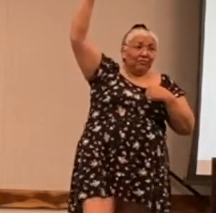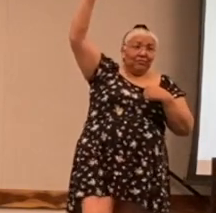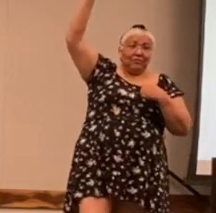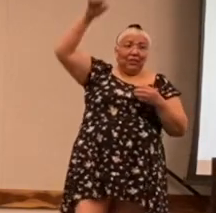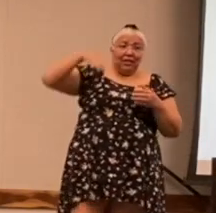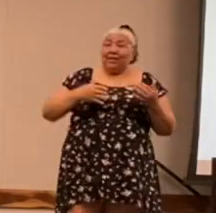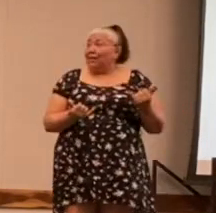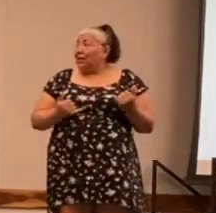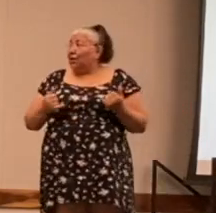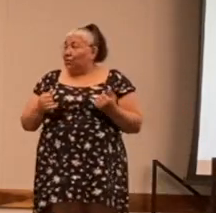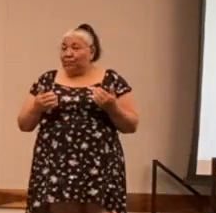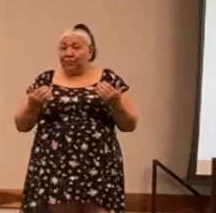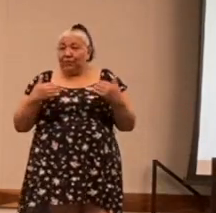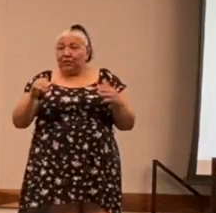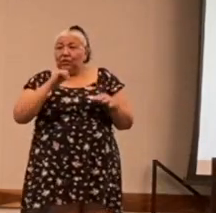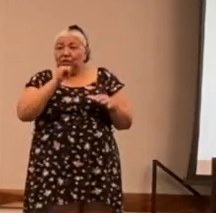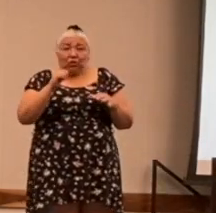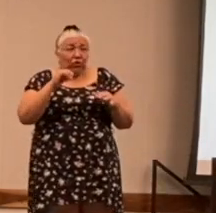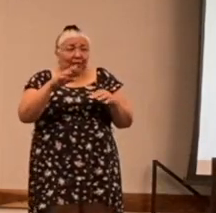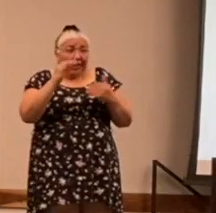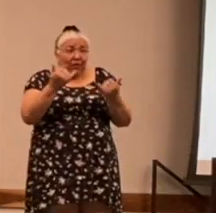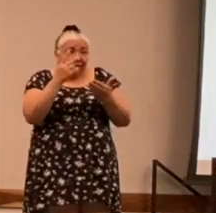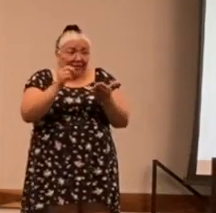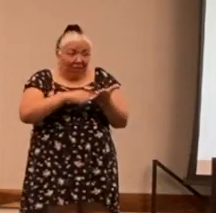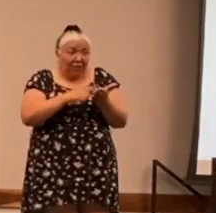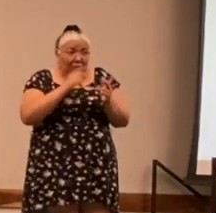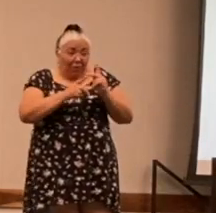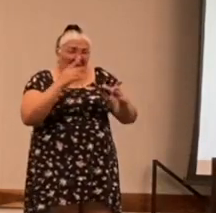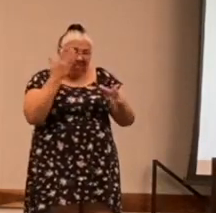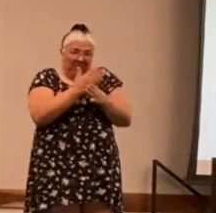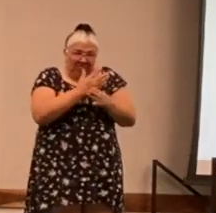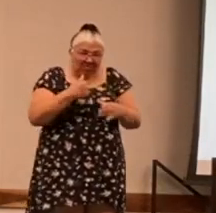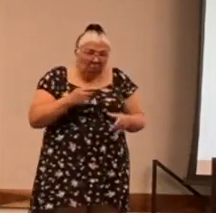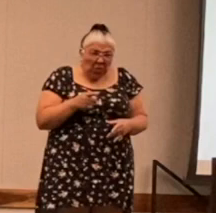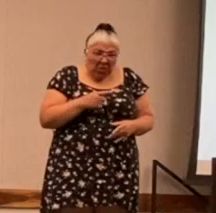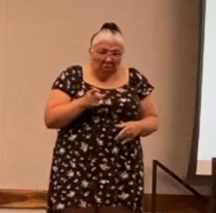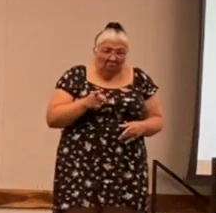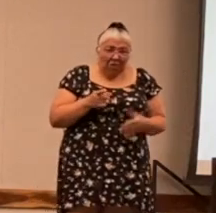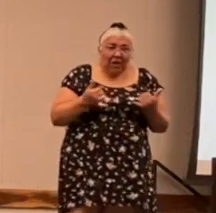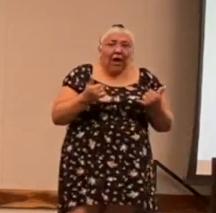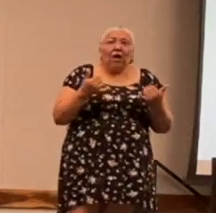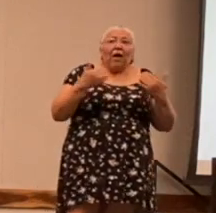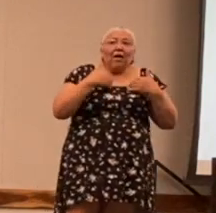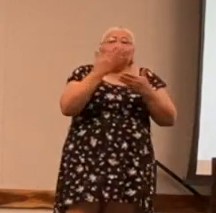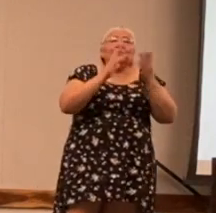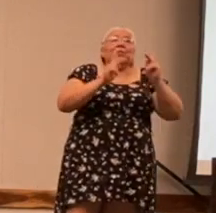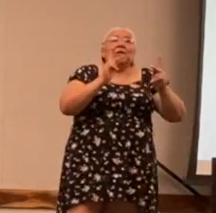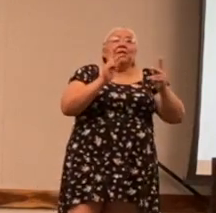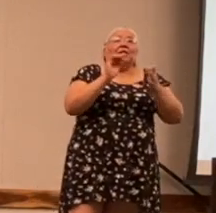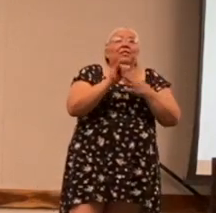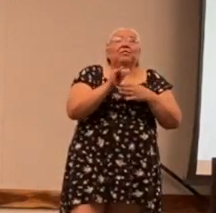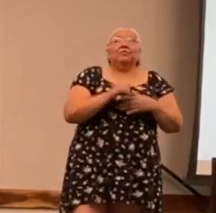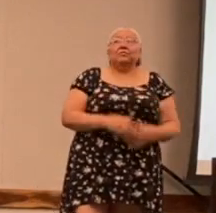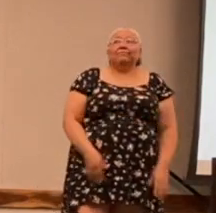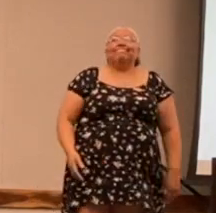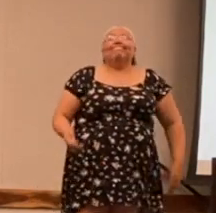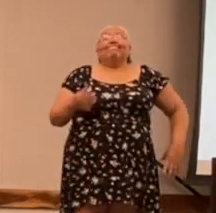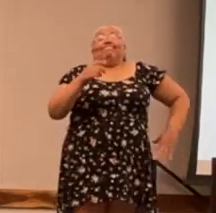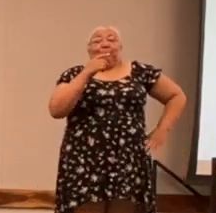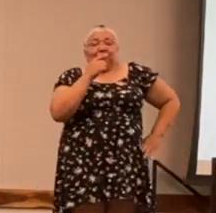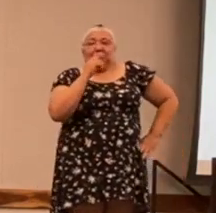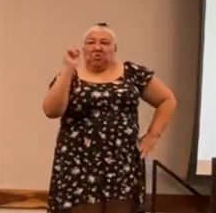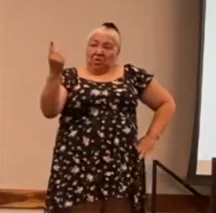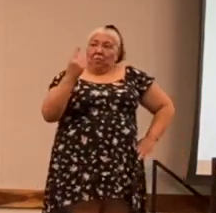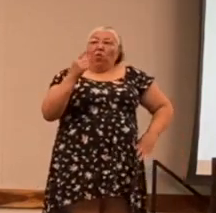Right? We got to, don't people sometimes know you? Okay, so now we got some people who are just like, you come my